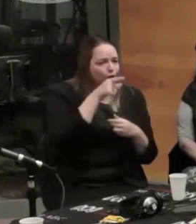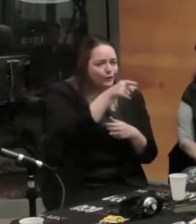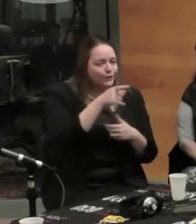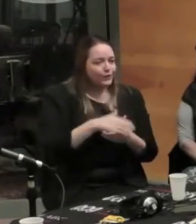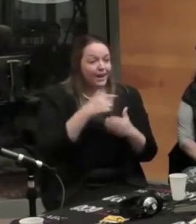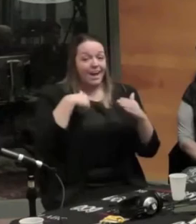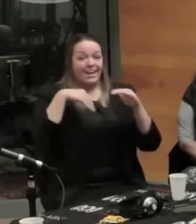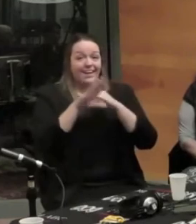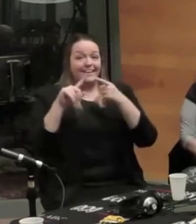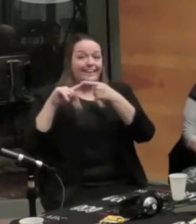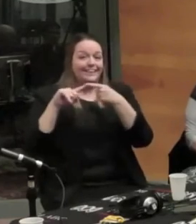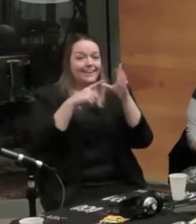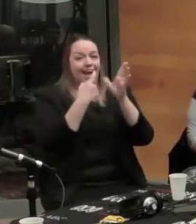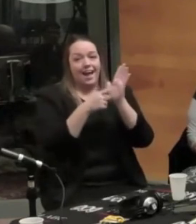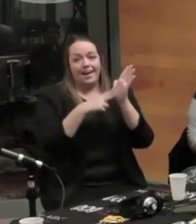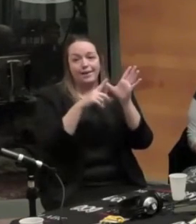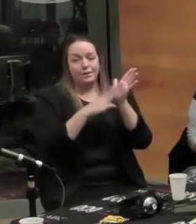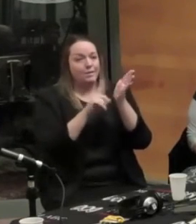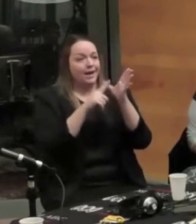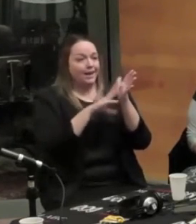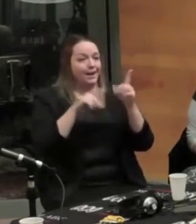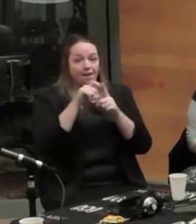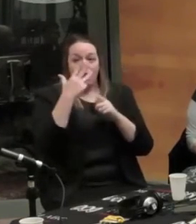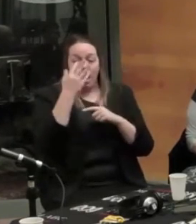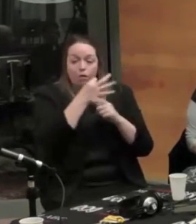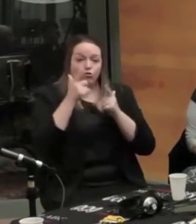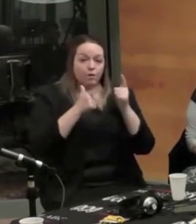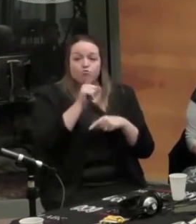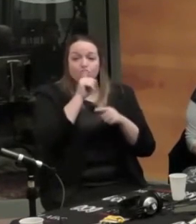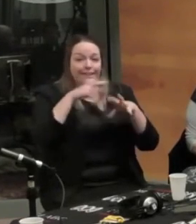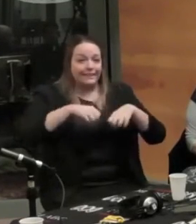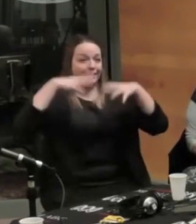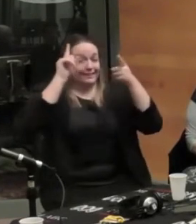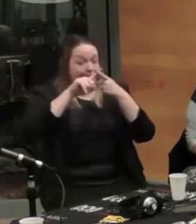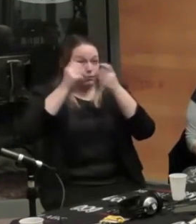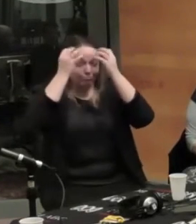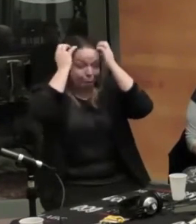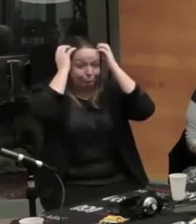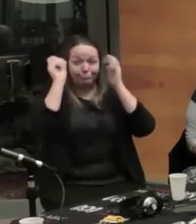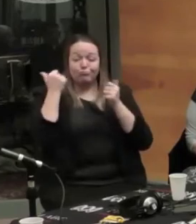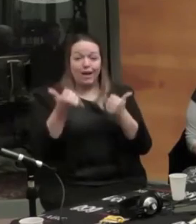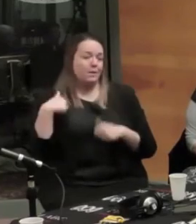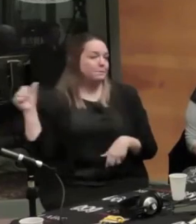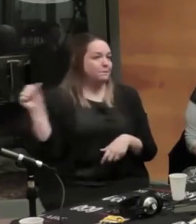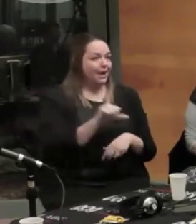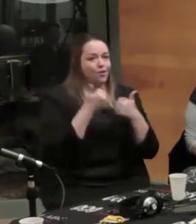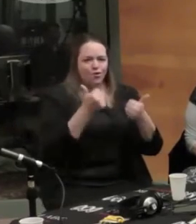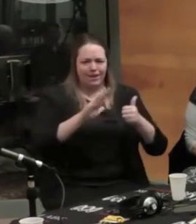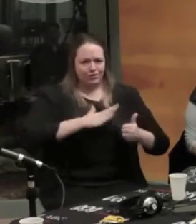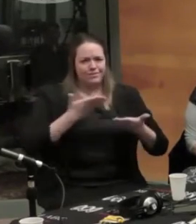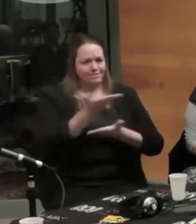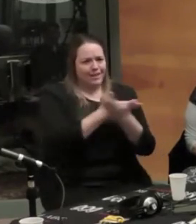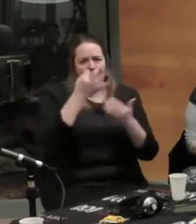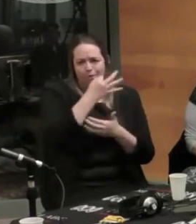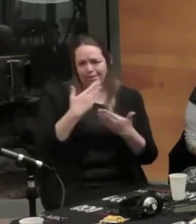Garma in East Arnhem Land after 9 hours of transit yesterday and the red dust still in my hair. Great to be back, John. What an extraordinary conversation hour too.